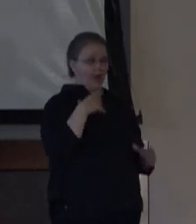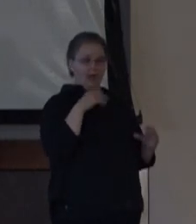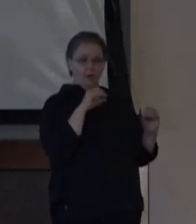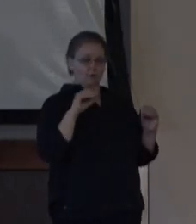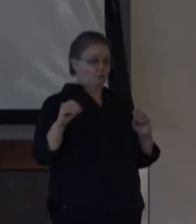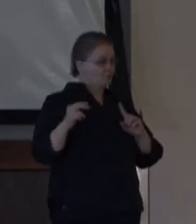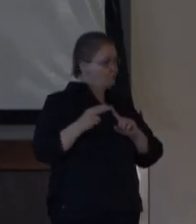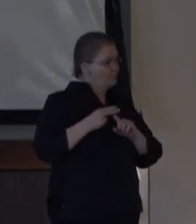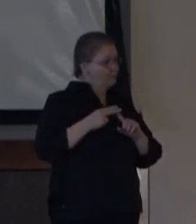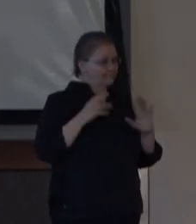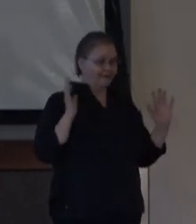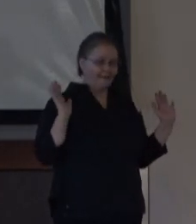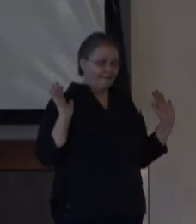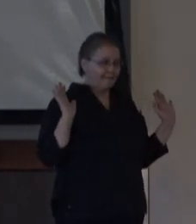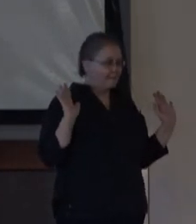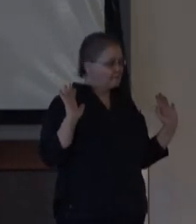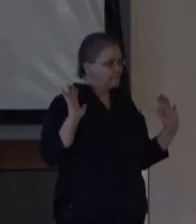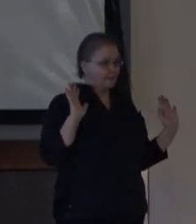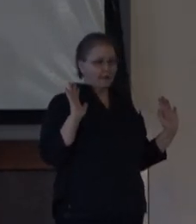stay.